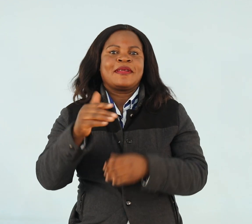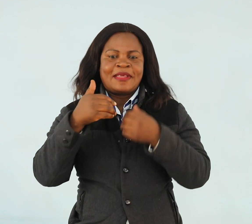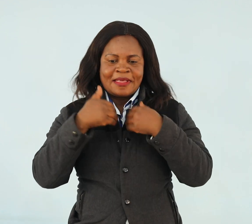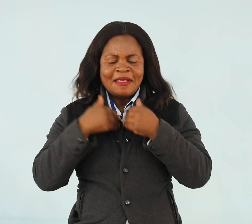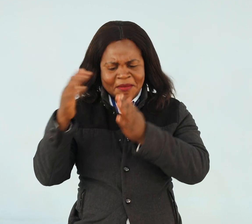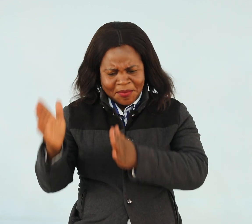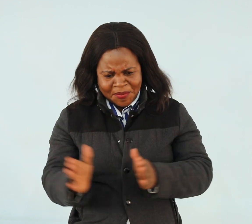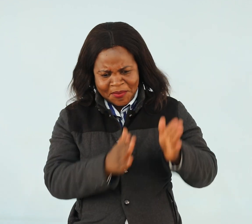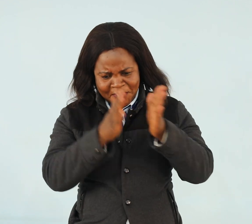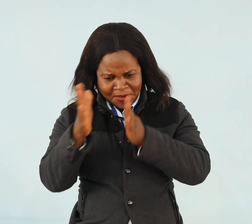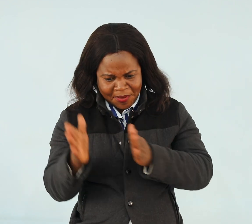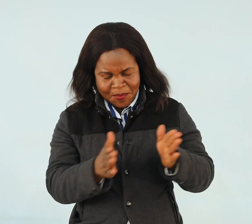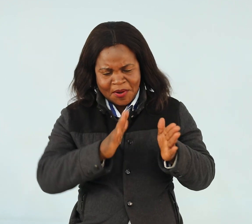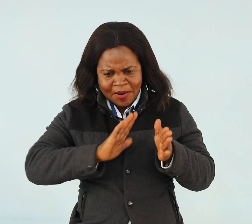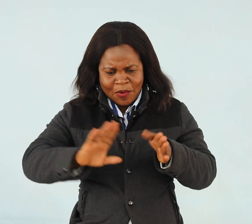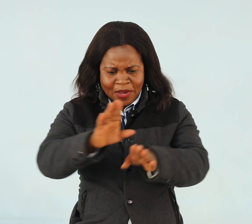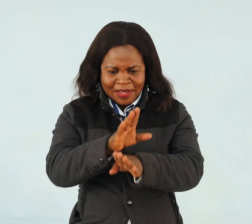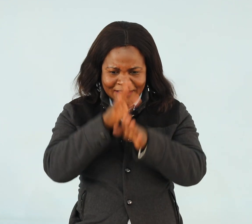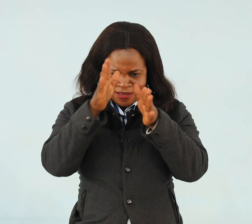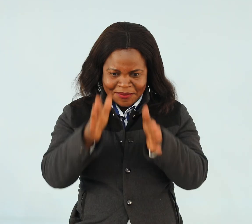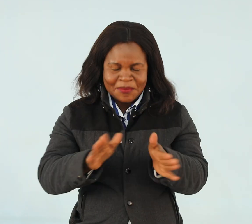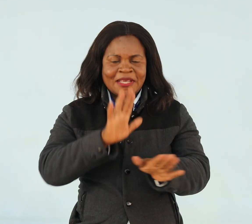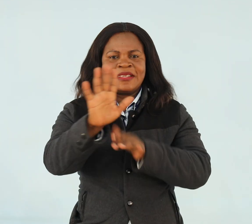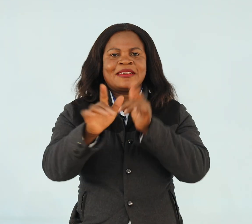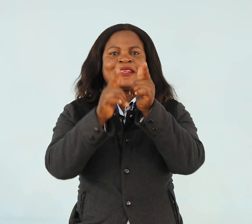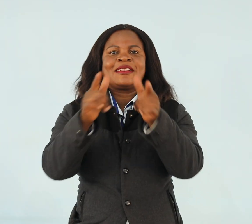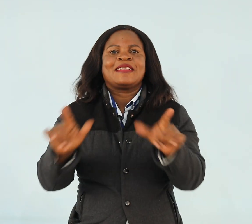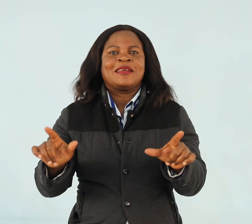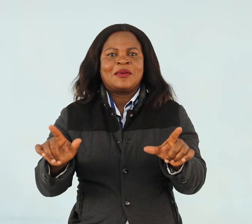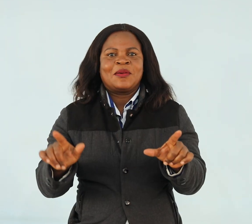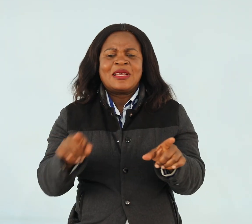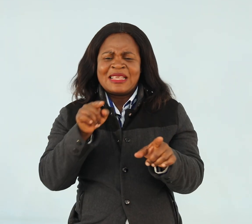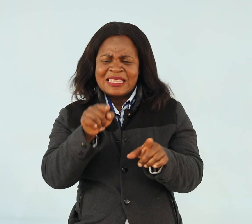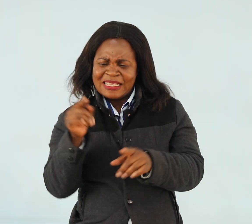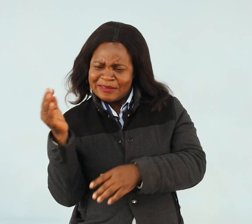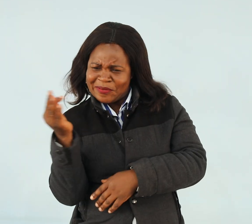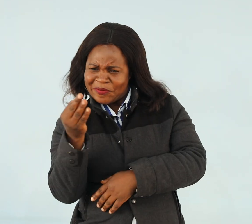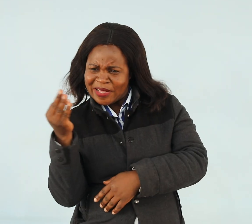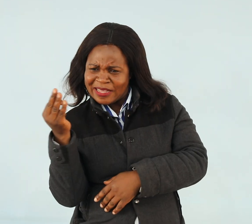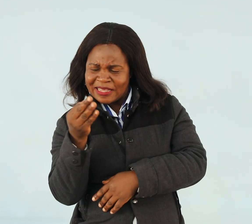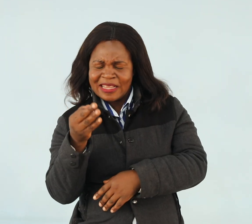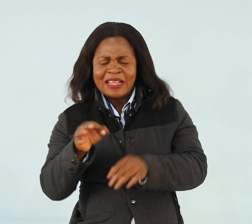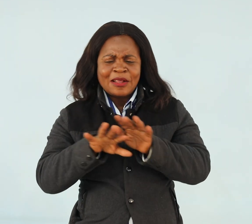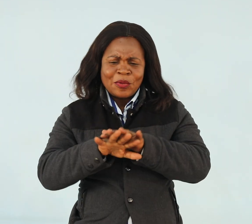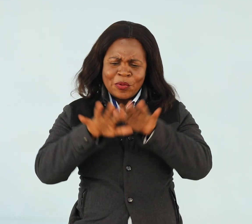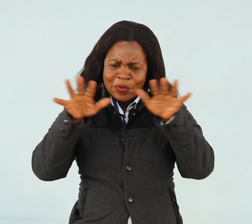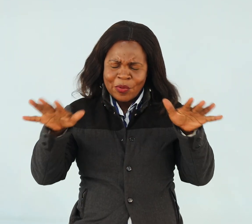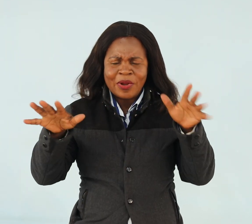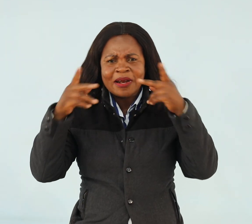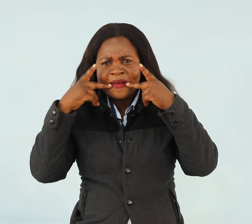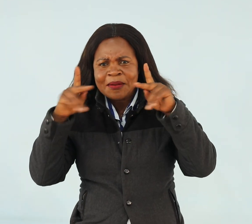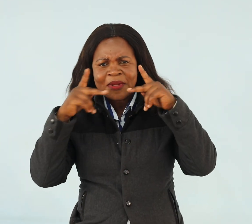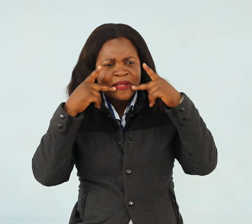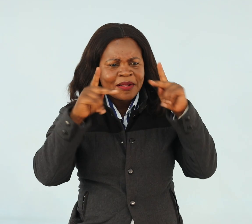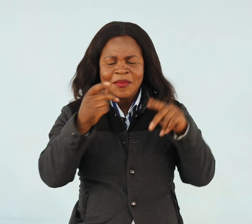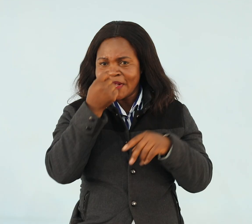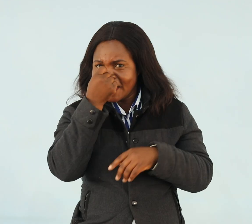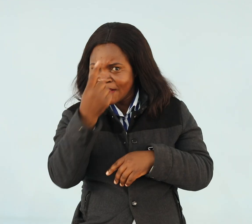prepared in Zambian Sign Language to facilitate wider public understanding of the